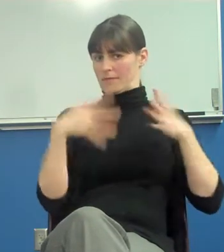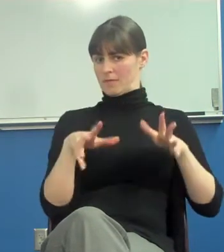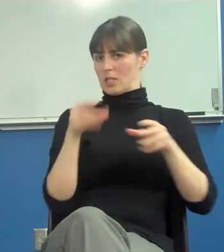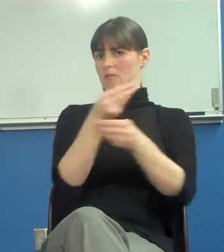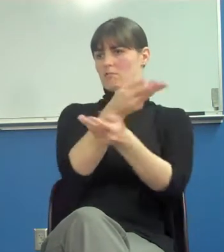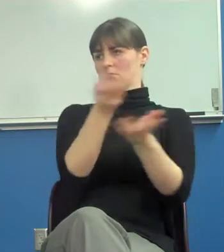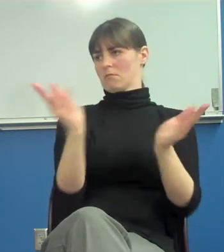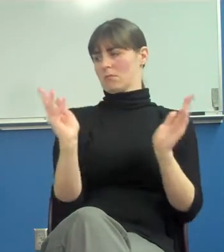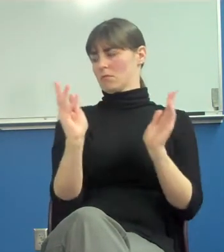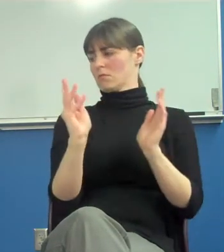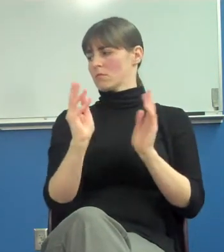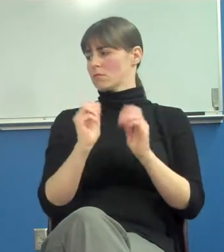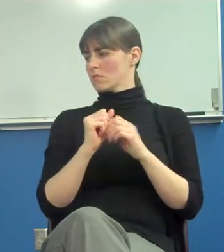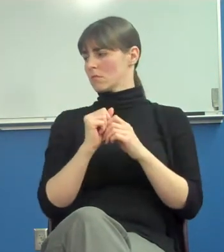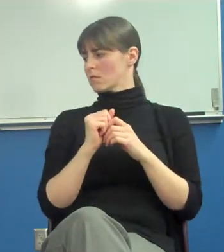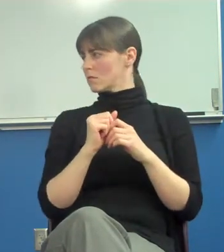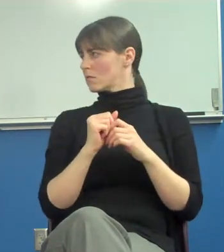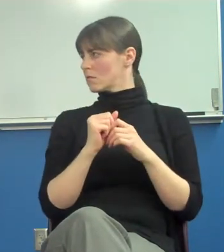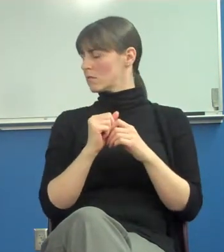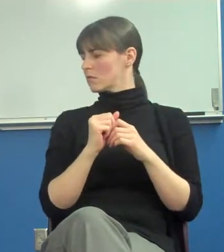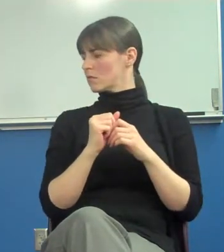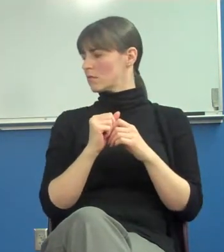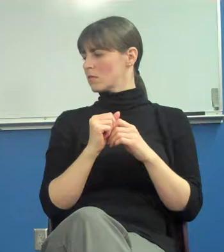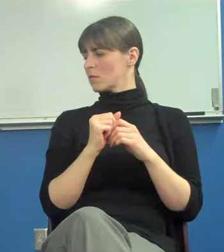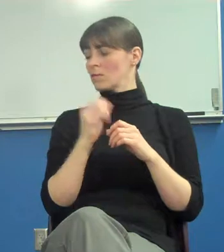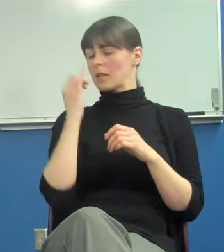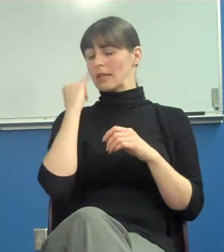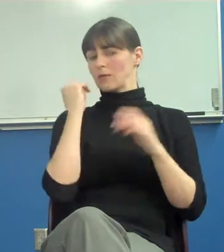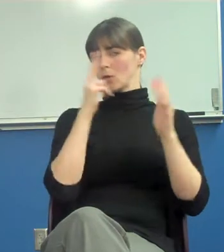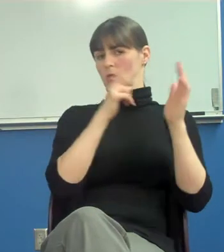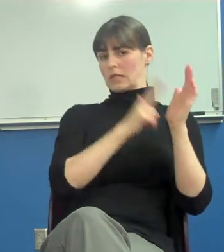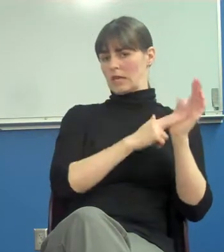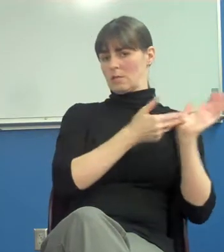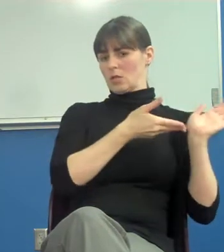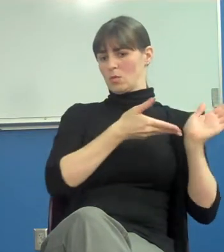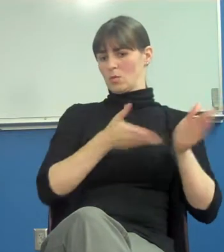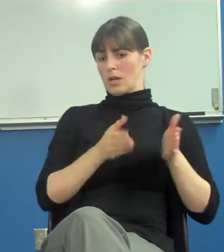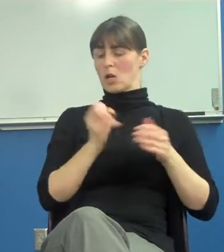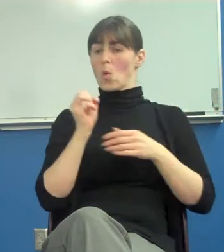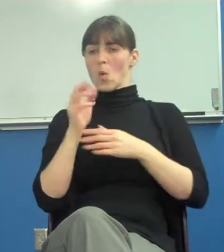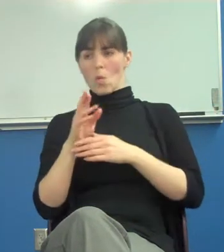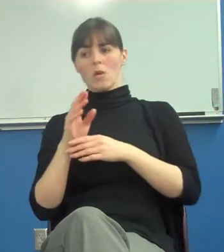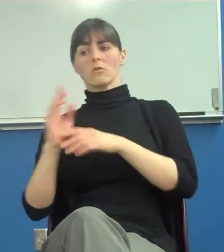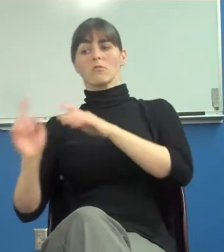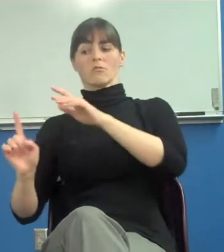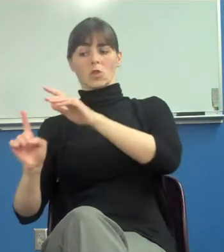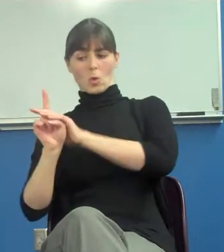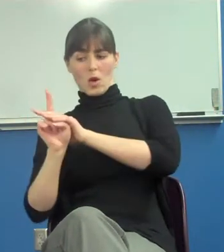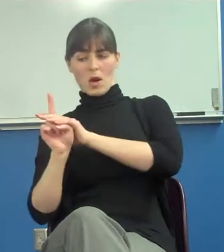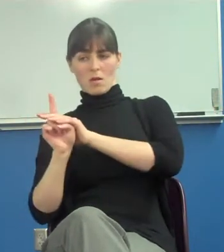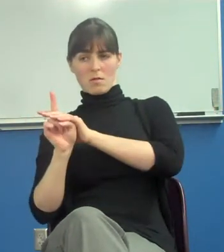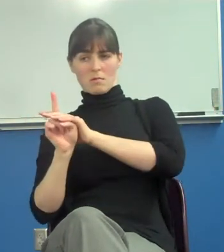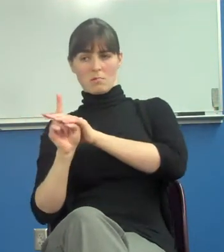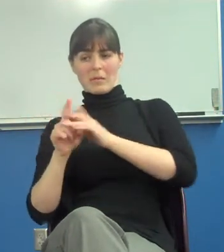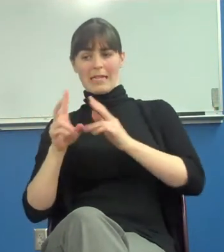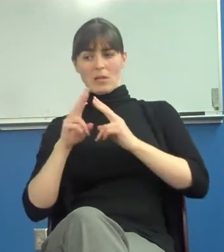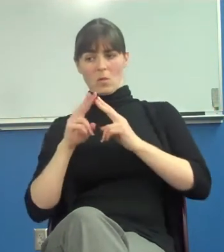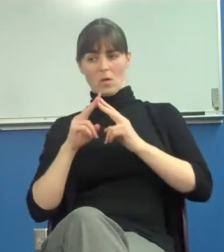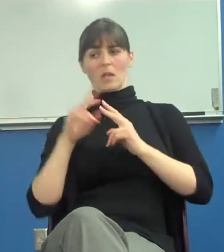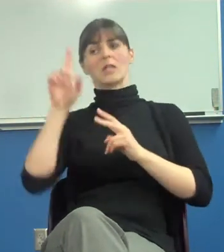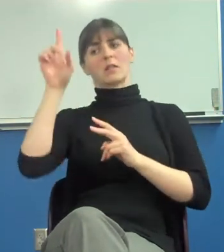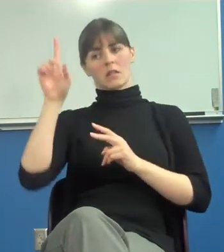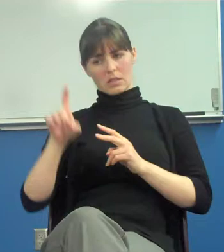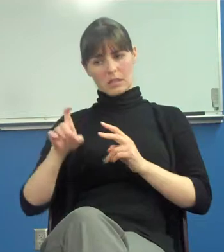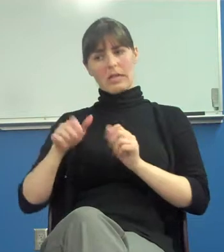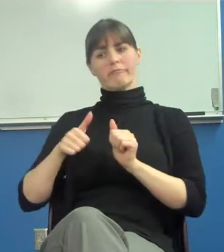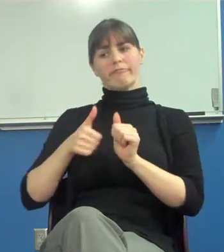sign up. If you sign up either to bring something or to show up, please follow through. I mean, in the